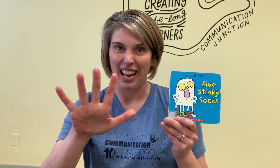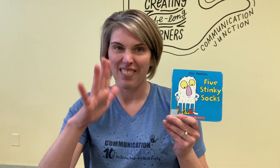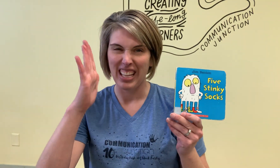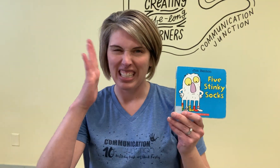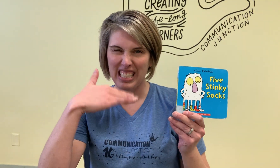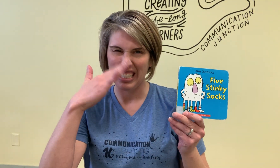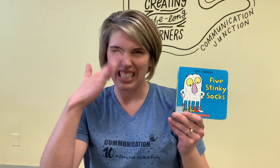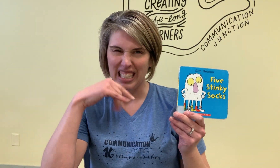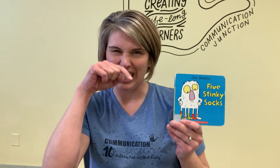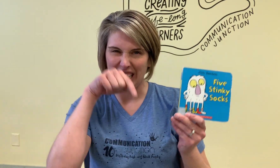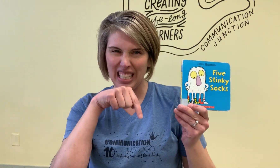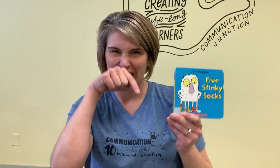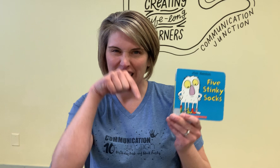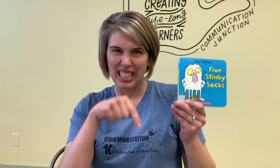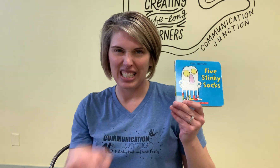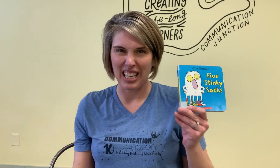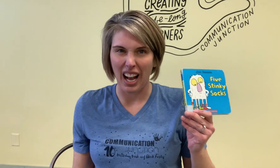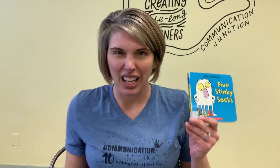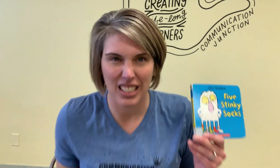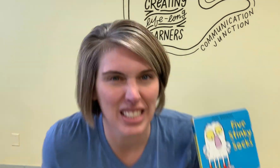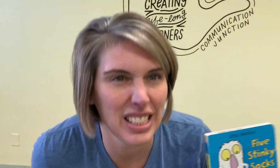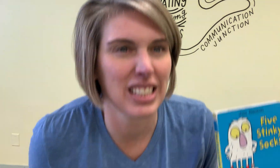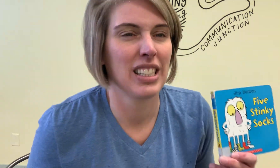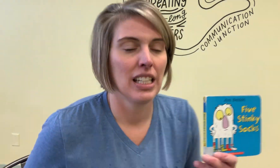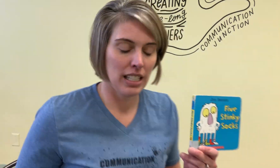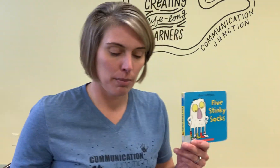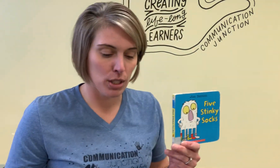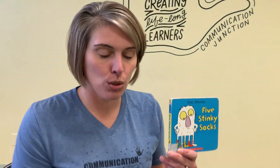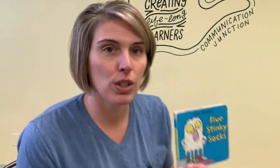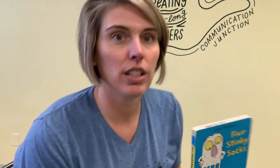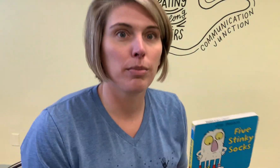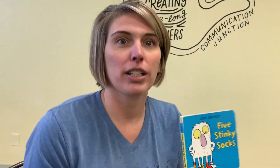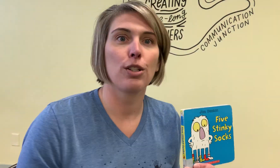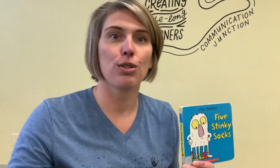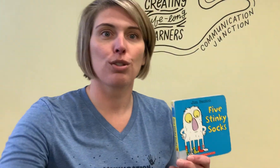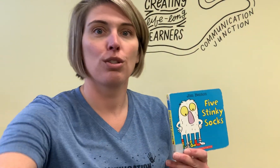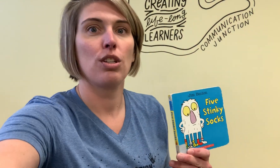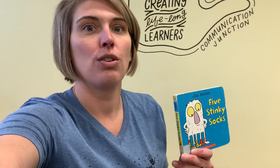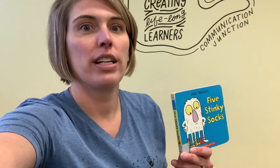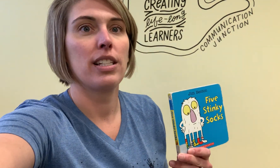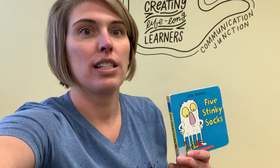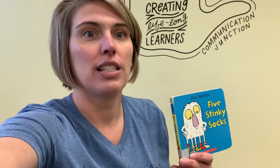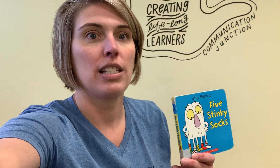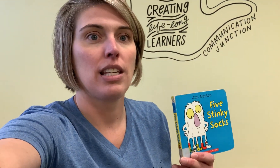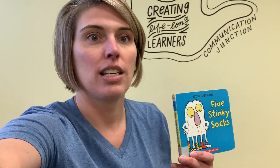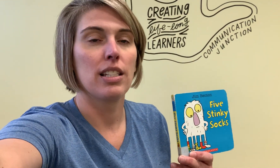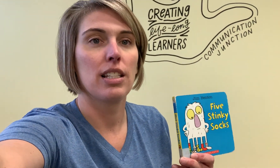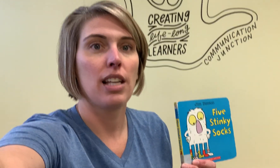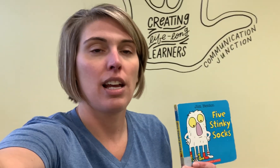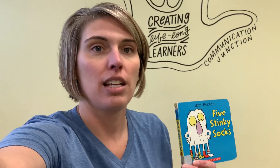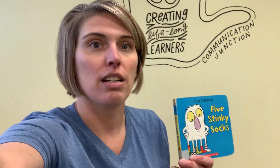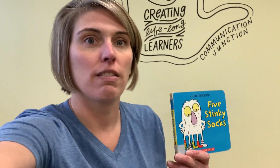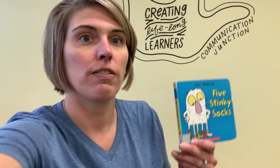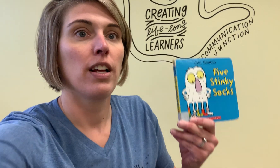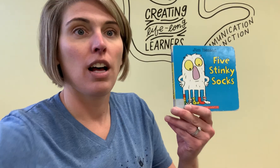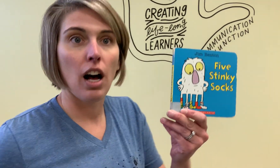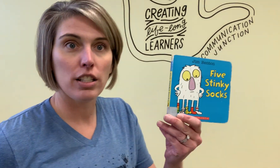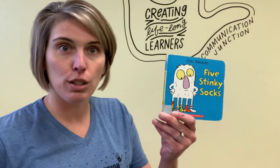5 Stinky Socks. Let me scoot a little bit closer so that you guys can see, because it's kind of a